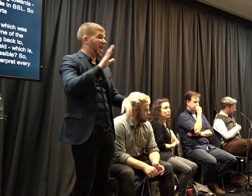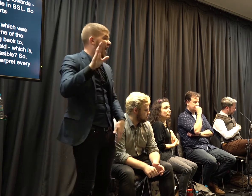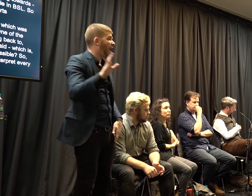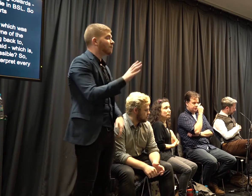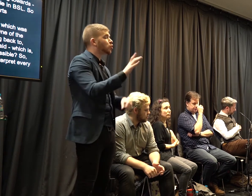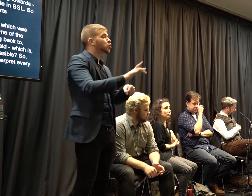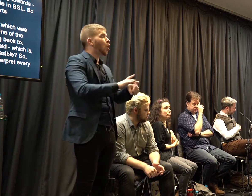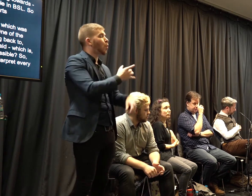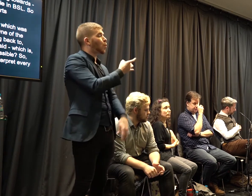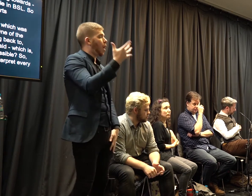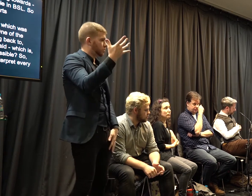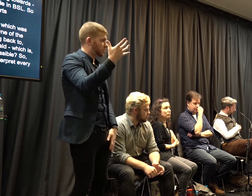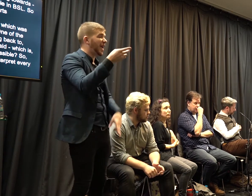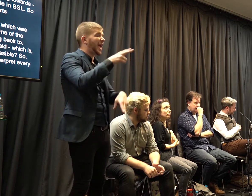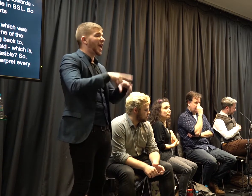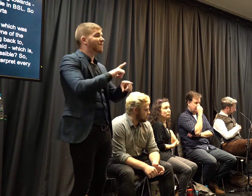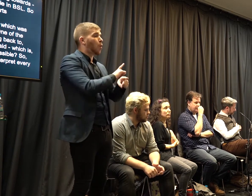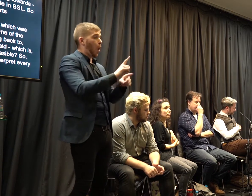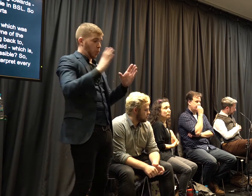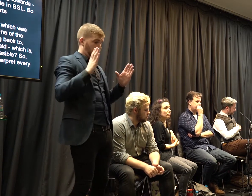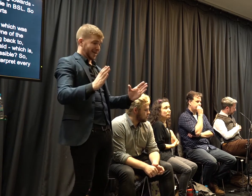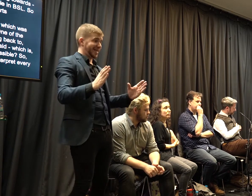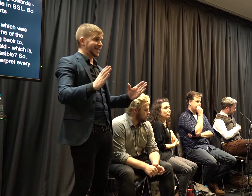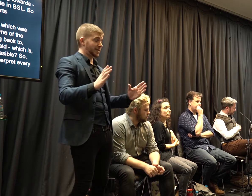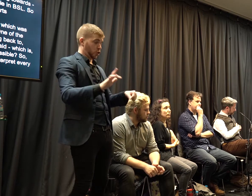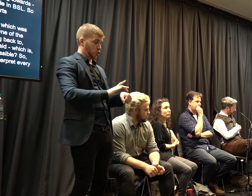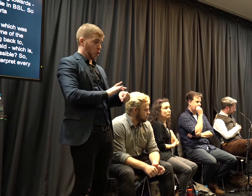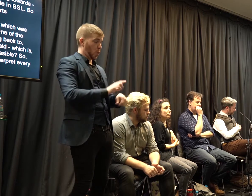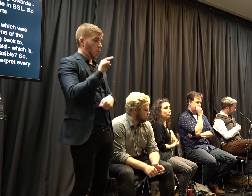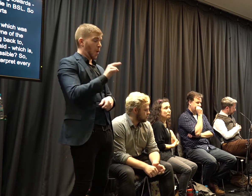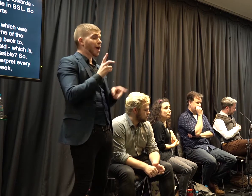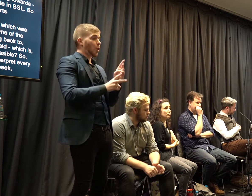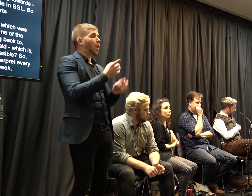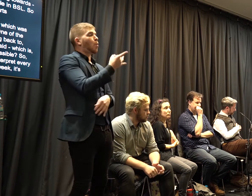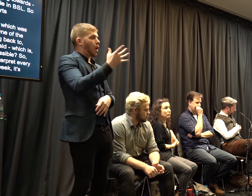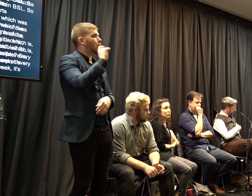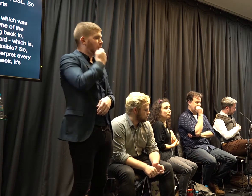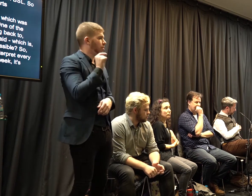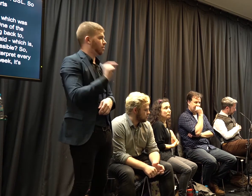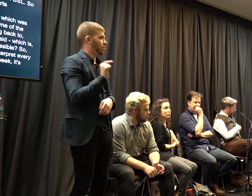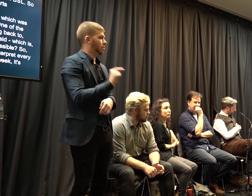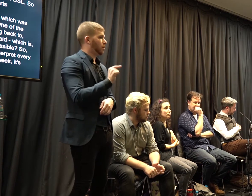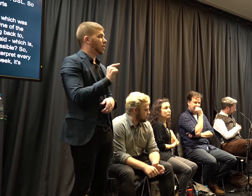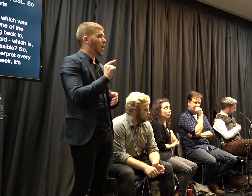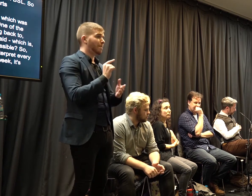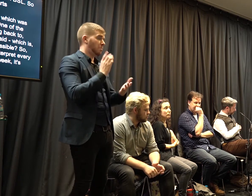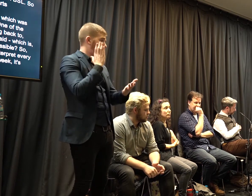once. If it's on for a week, at least a week, it's interpreted once. But you can be pretty sure that there are some things on that list that